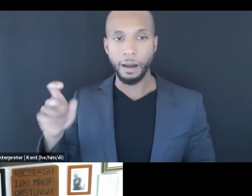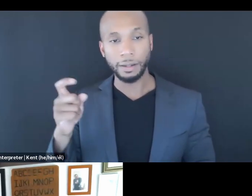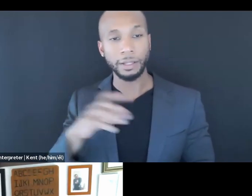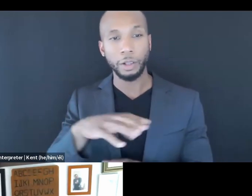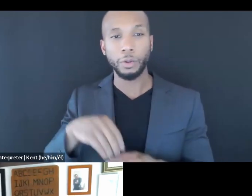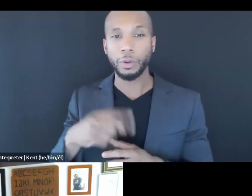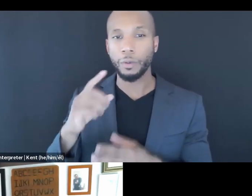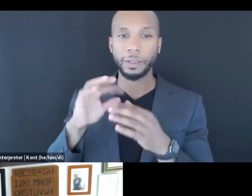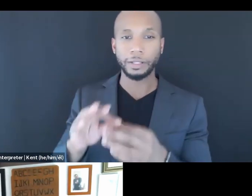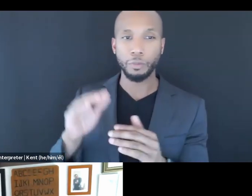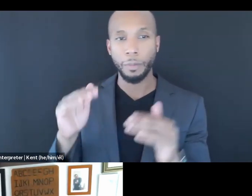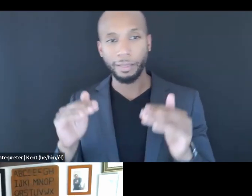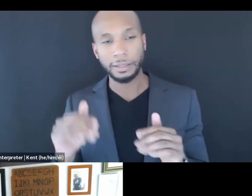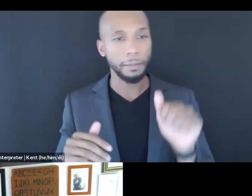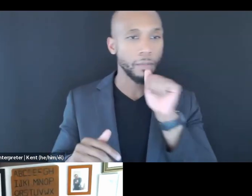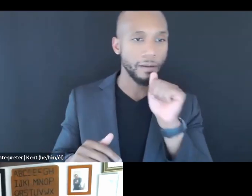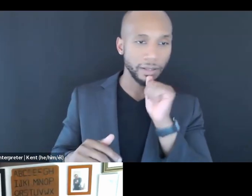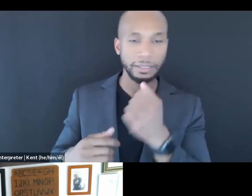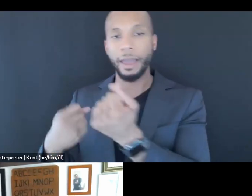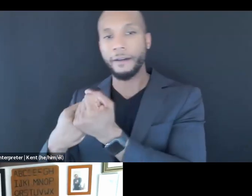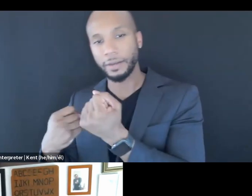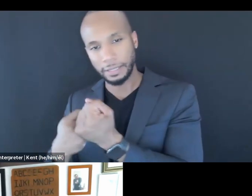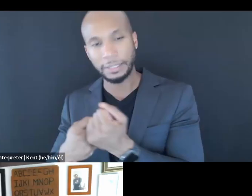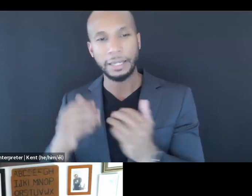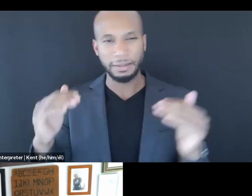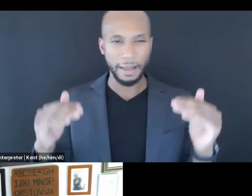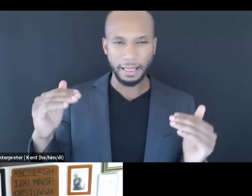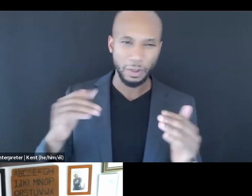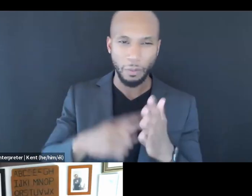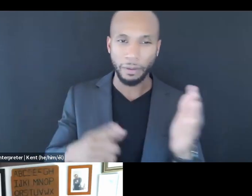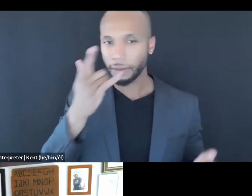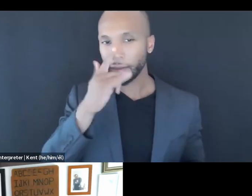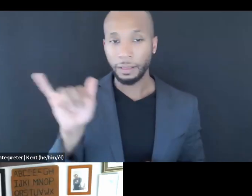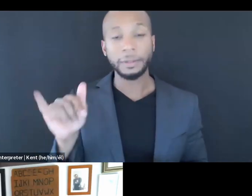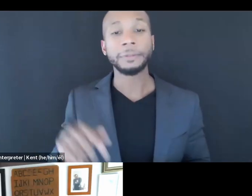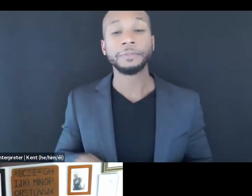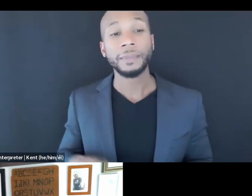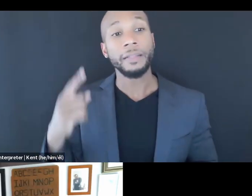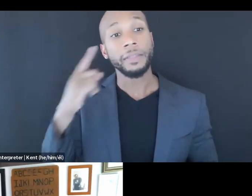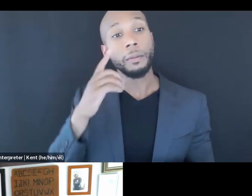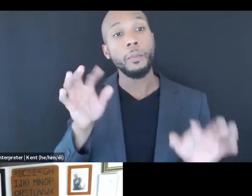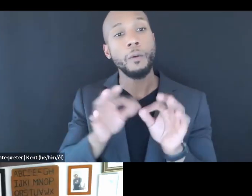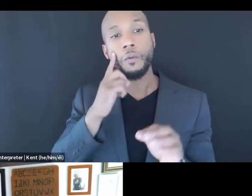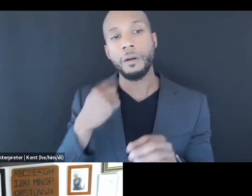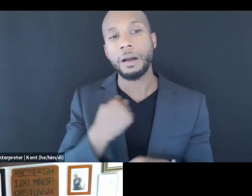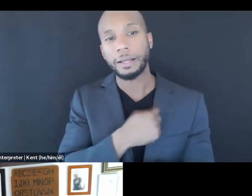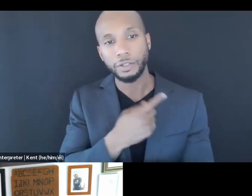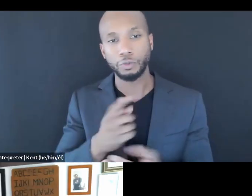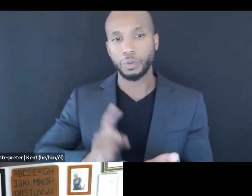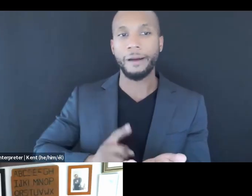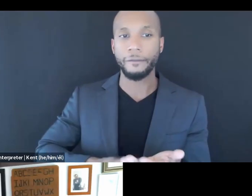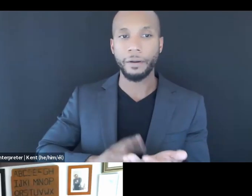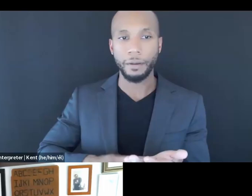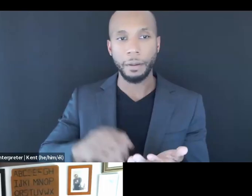including one about balancing privacy and advocacy that I think are important for us to